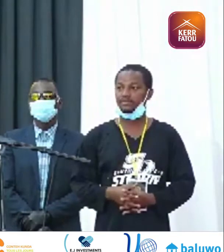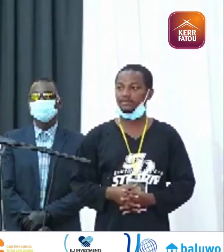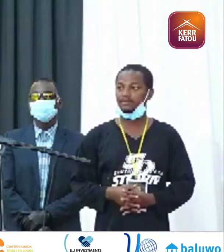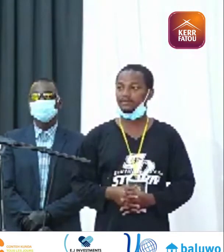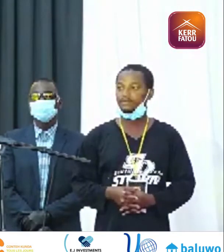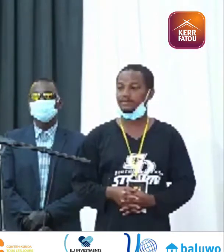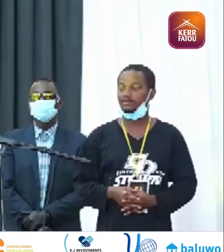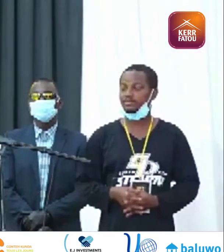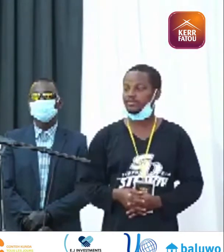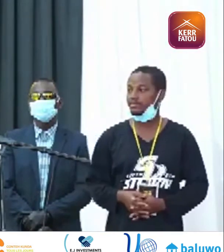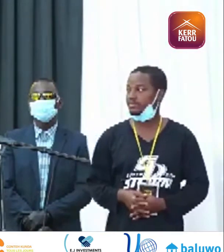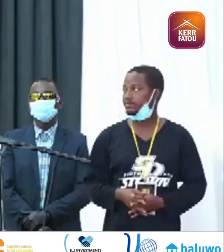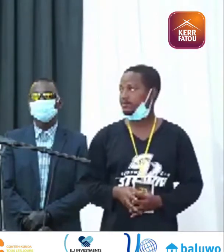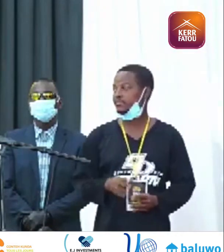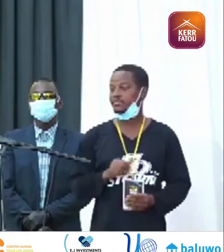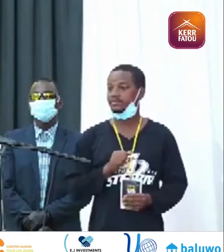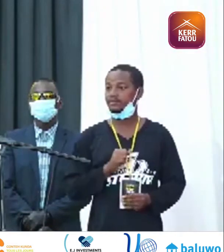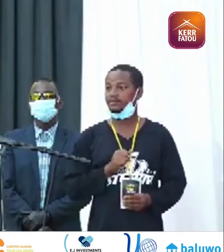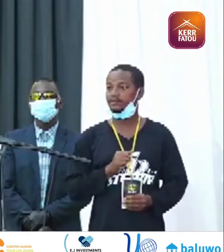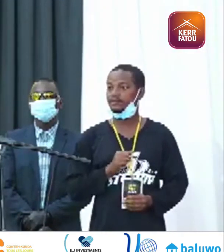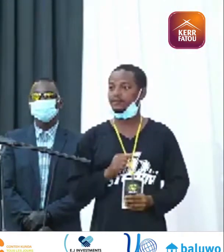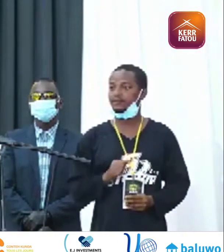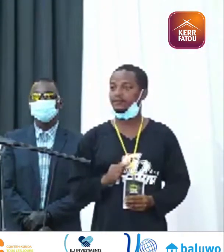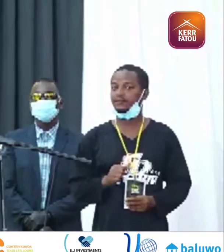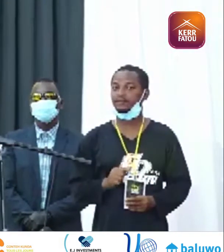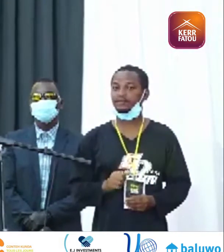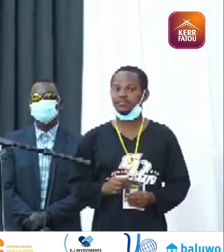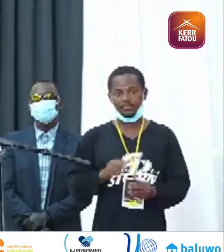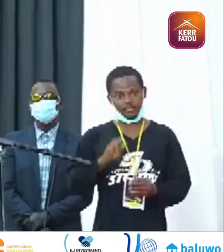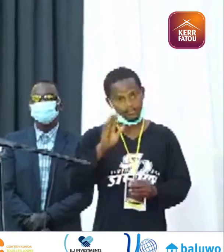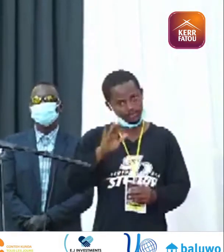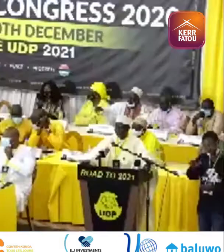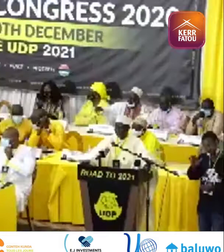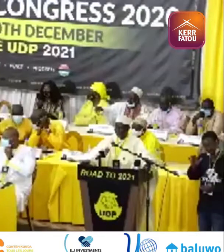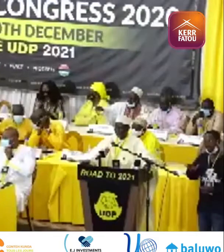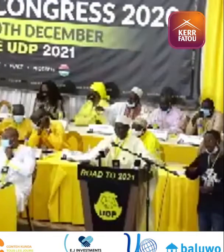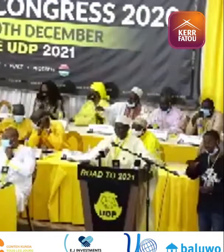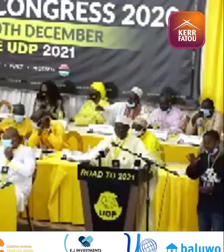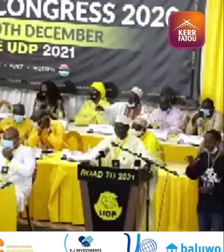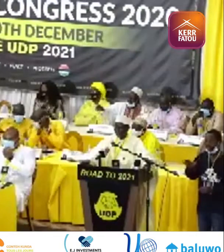Democracy na kanyanda. Democracy kanyanda kanyanda.